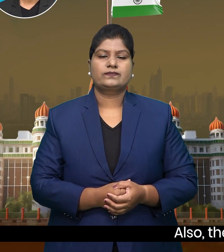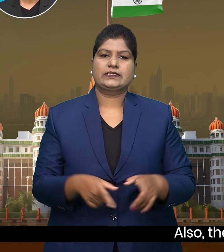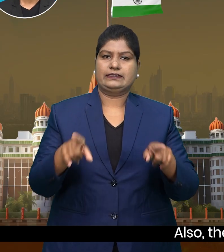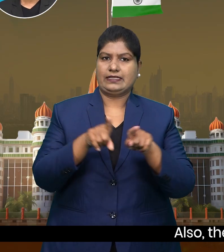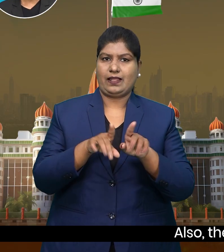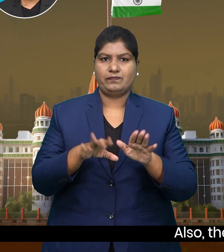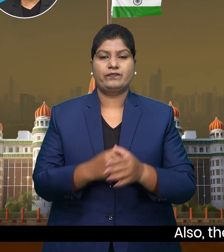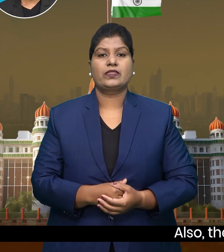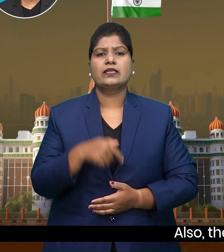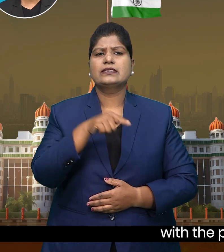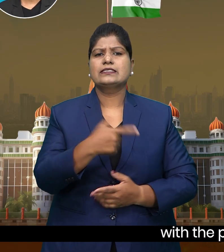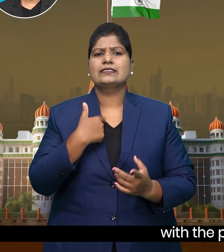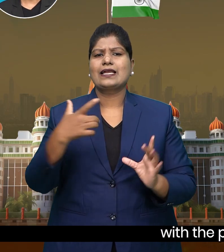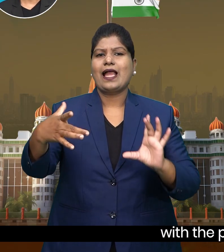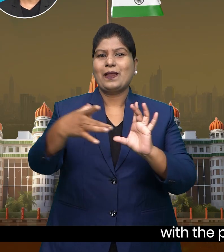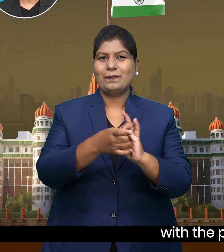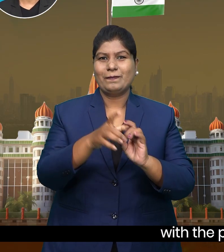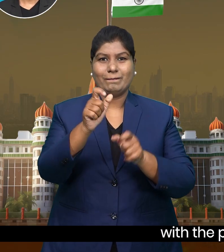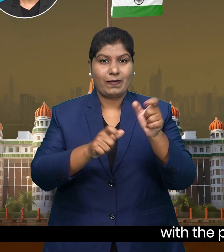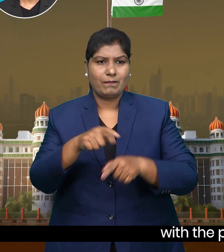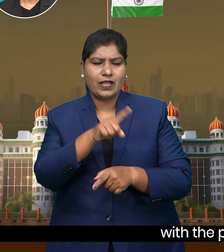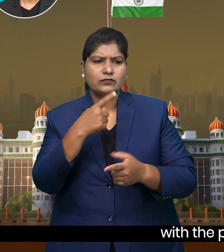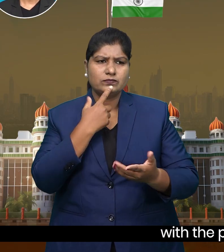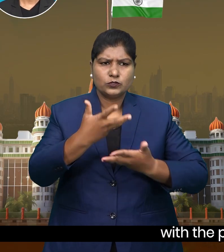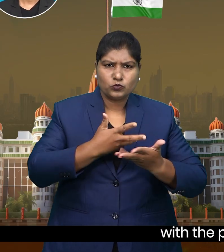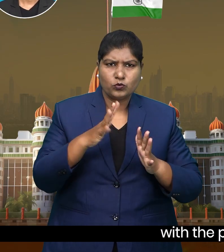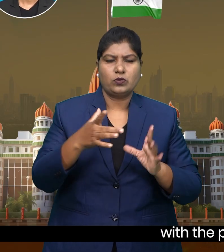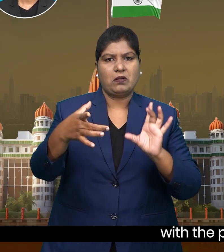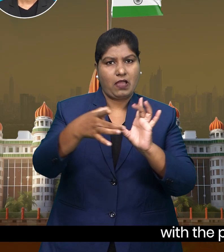Also, they keep in touch with the people of the ward